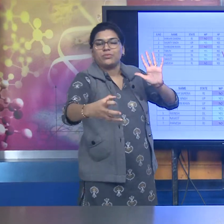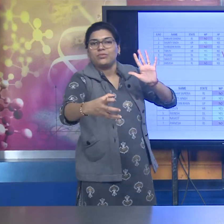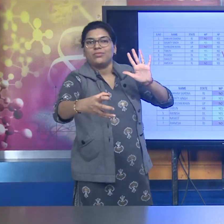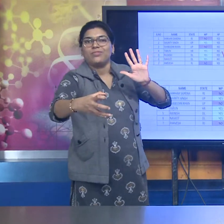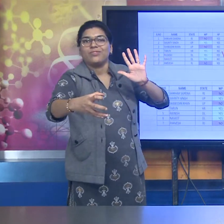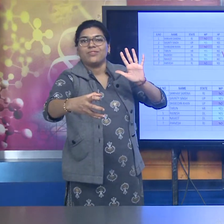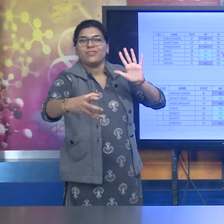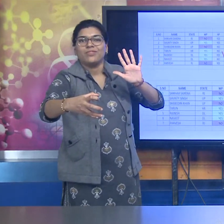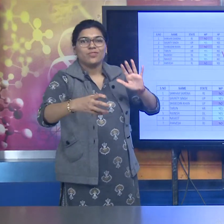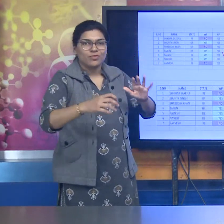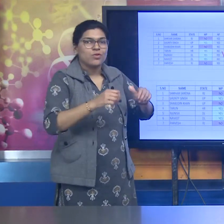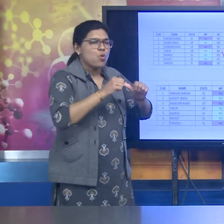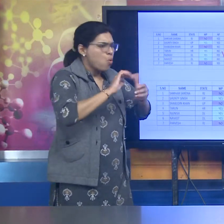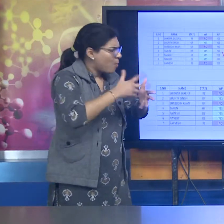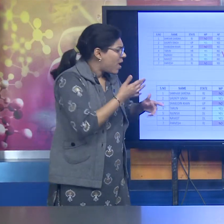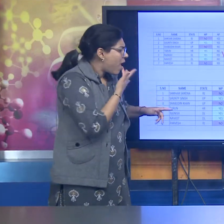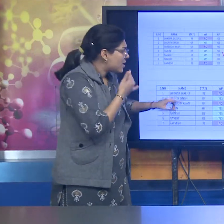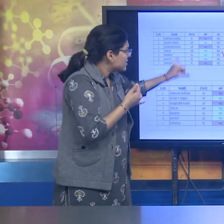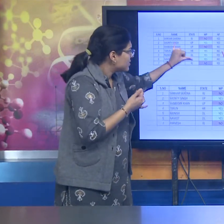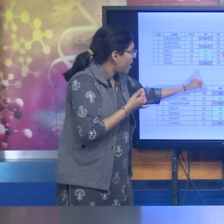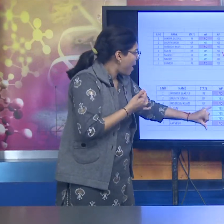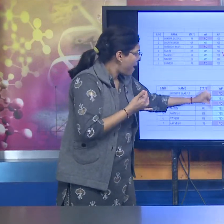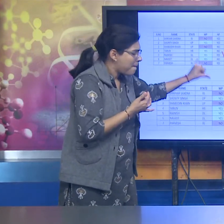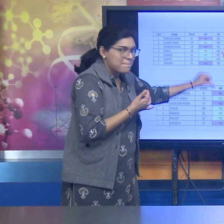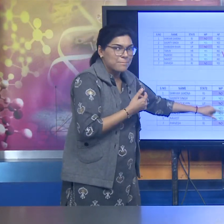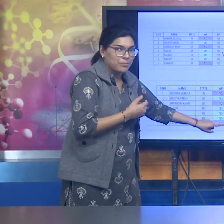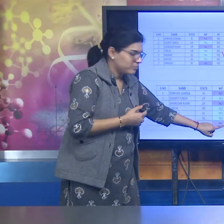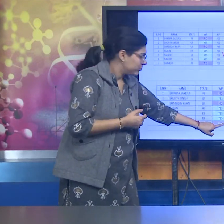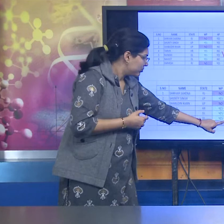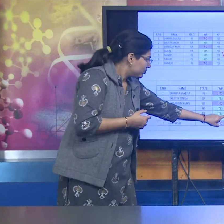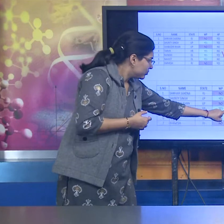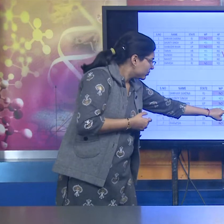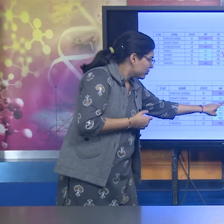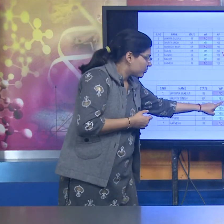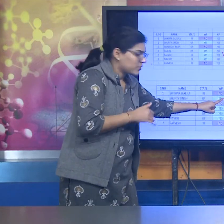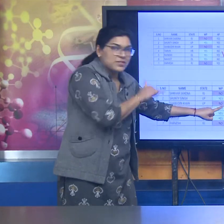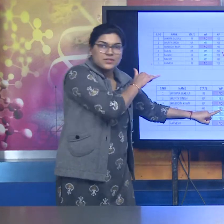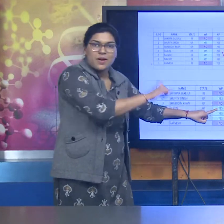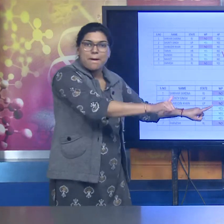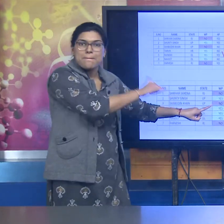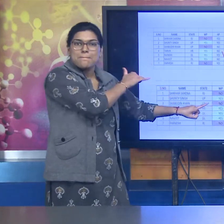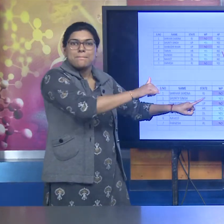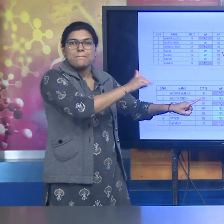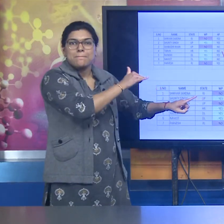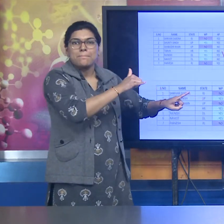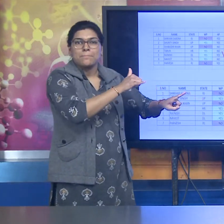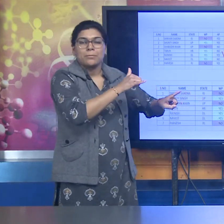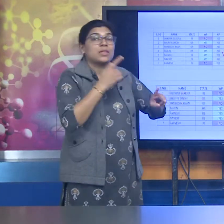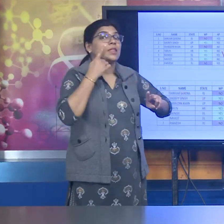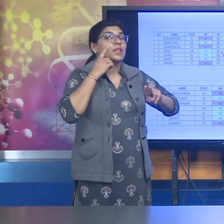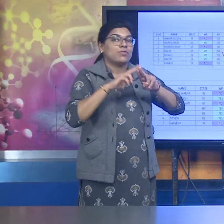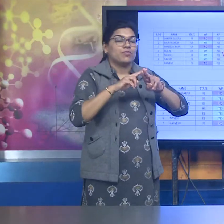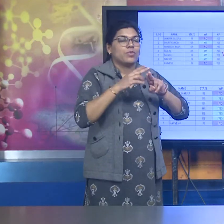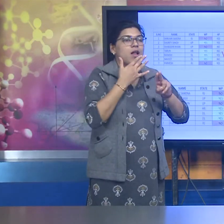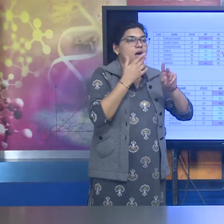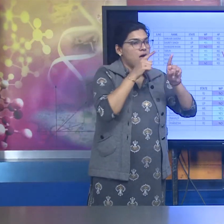clicked, you have to just click on that particular cell and the color will appear there.